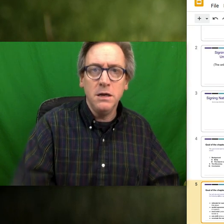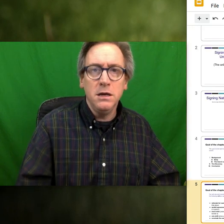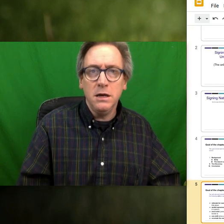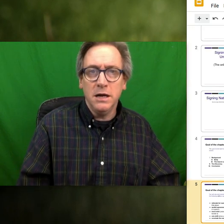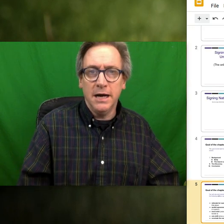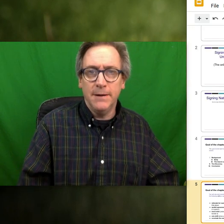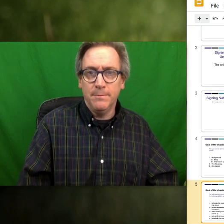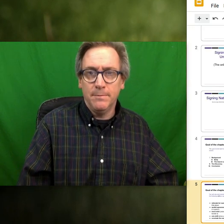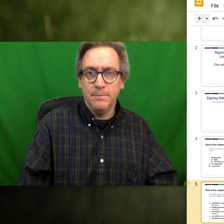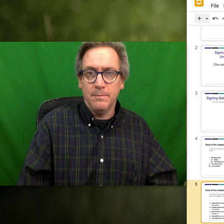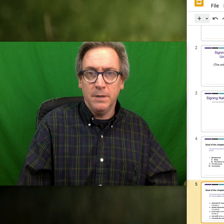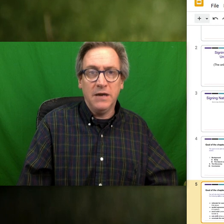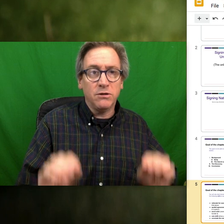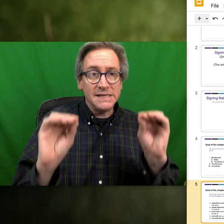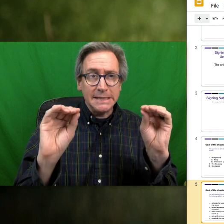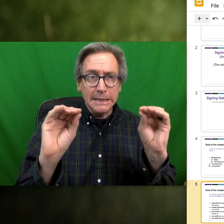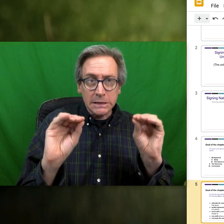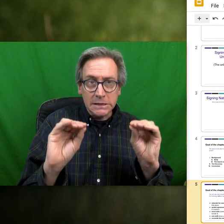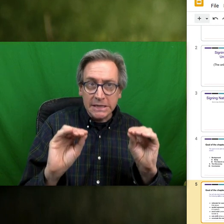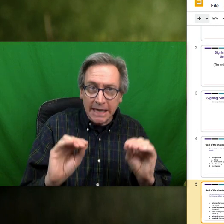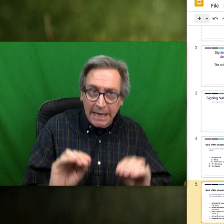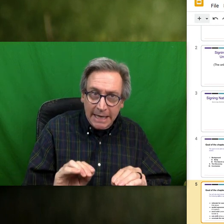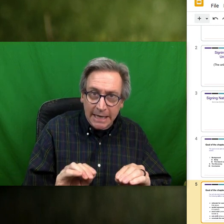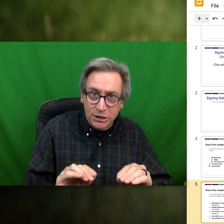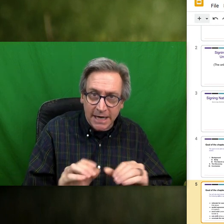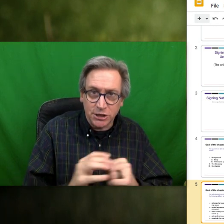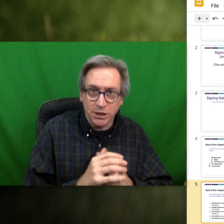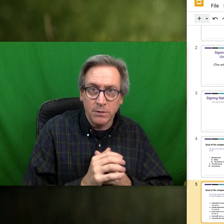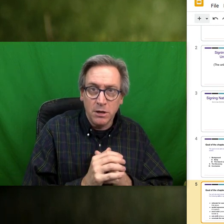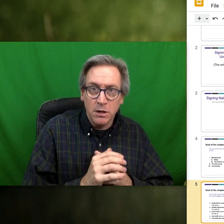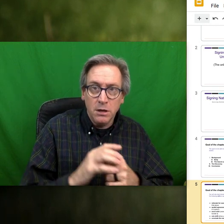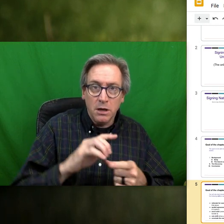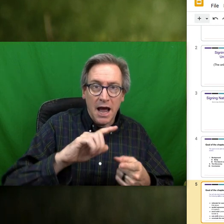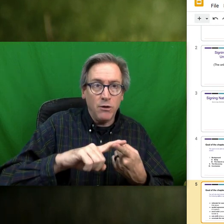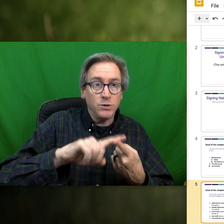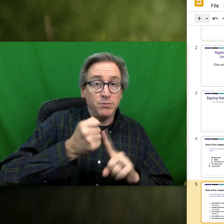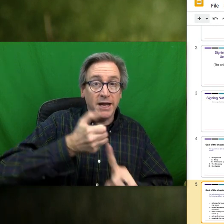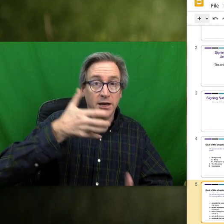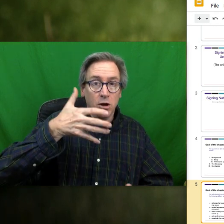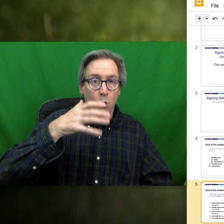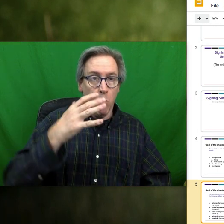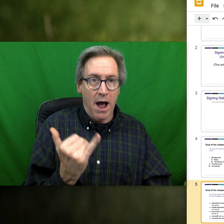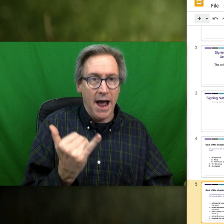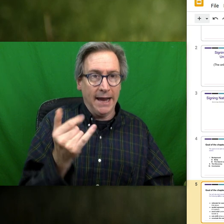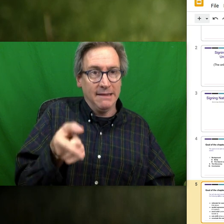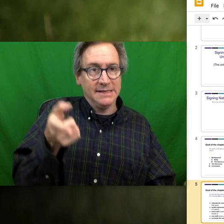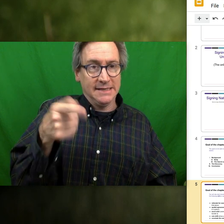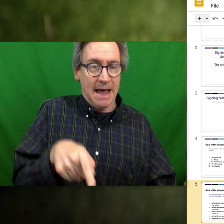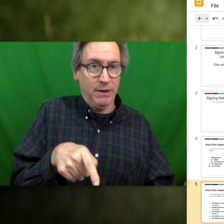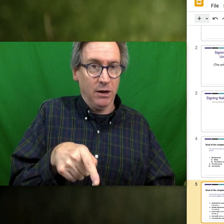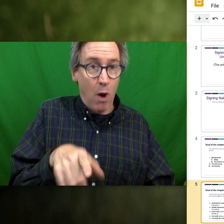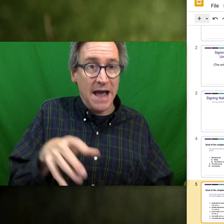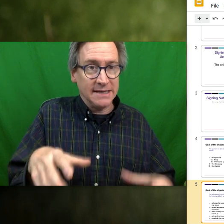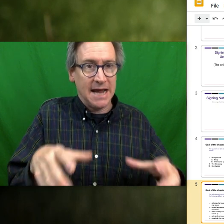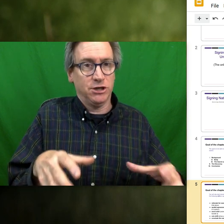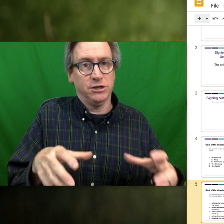Then here are the skills in each section. How do you explain why this is